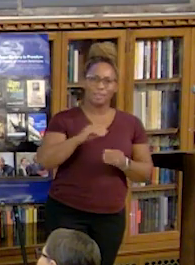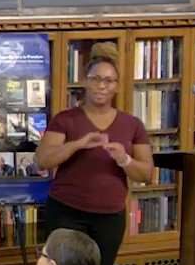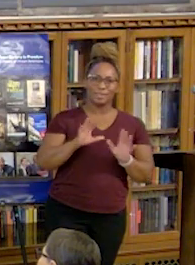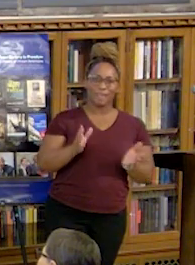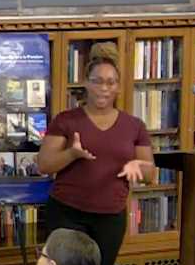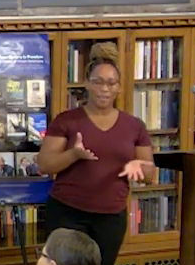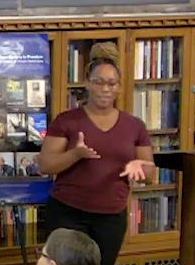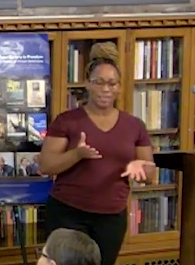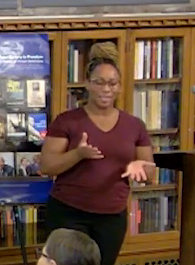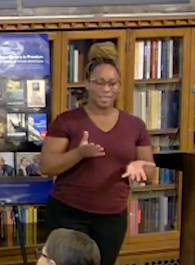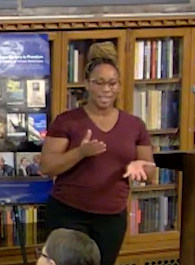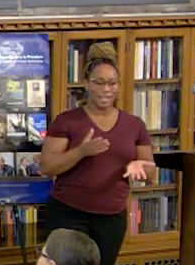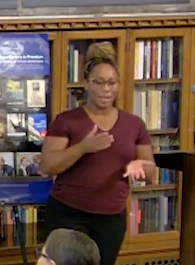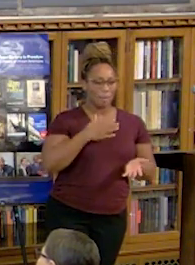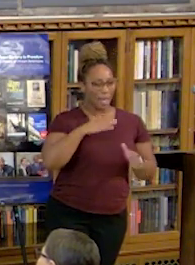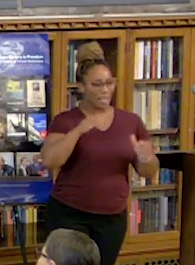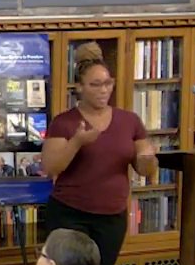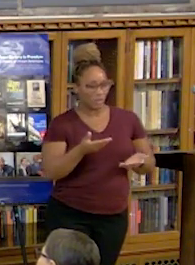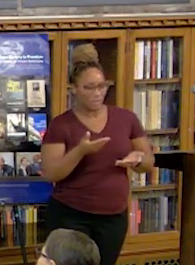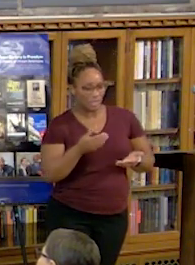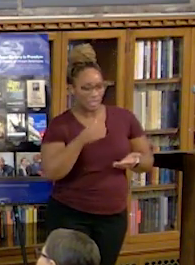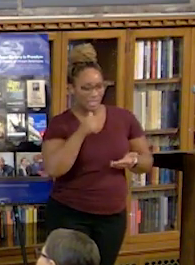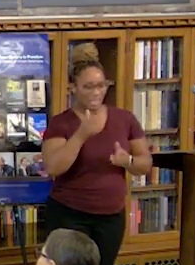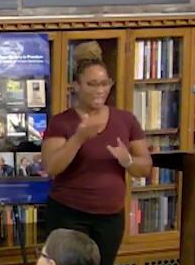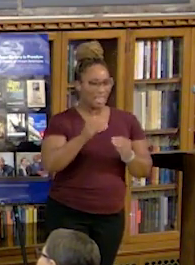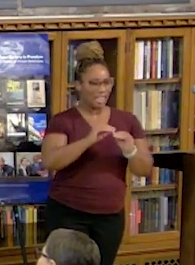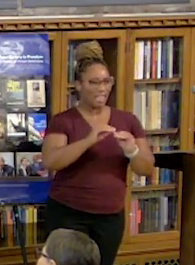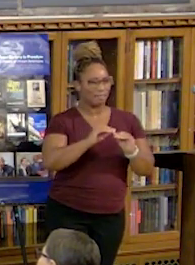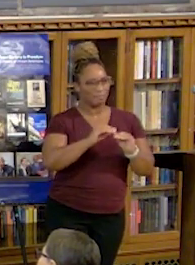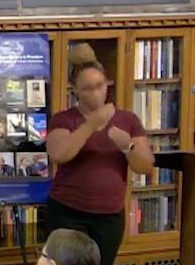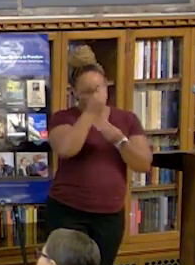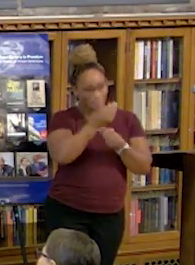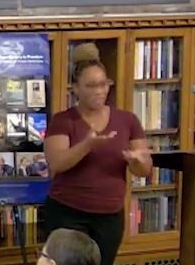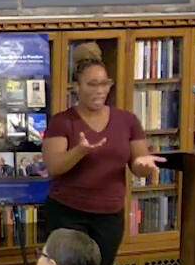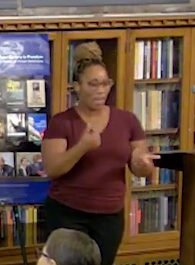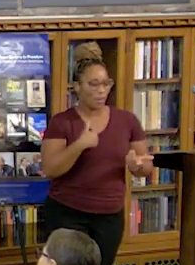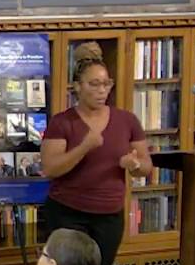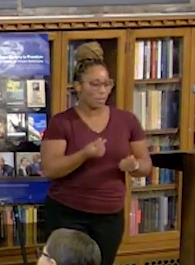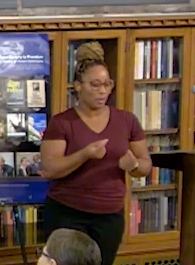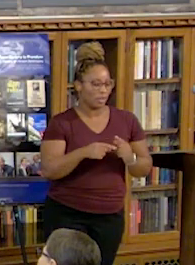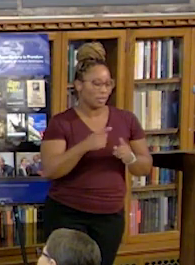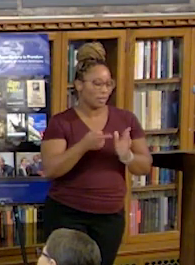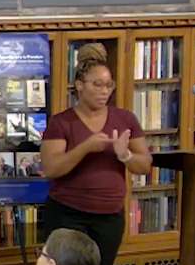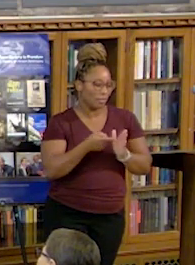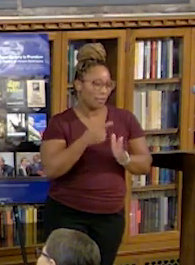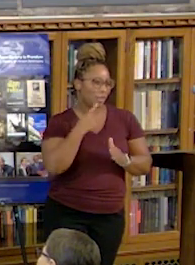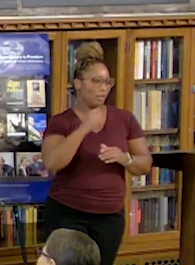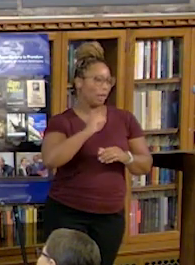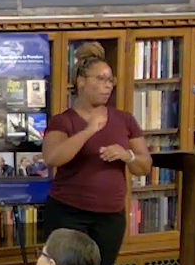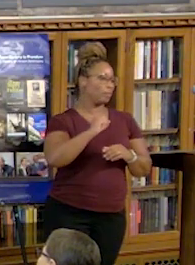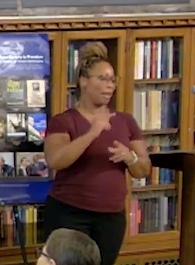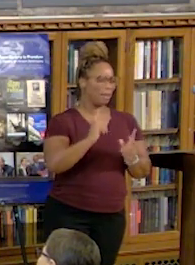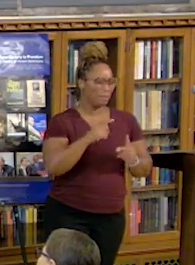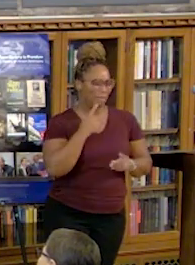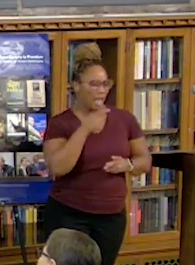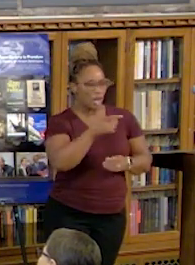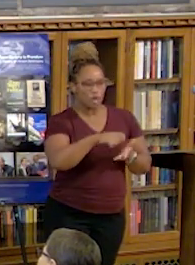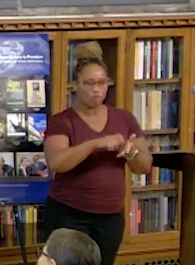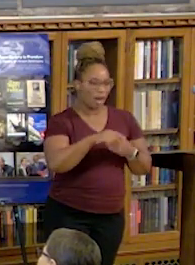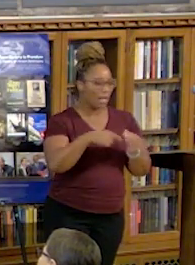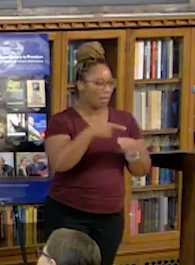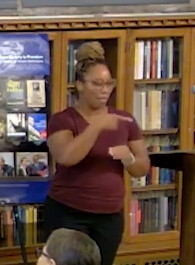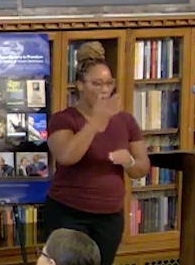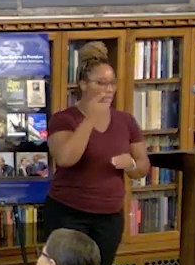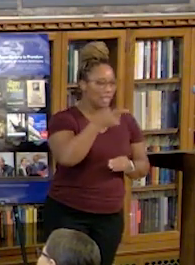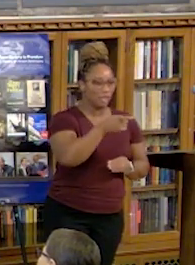Obviously maybe my introduction didn't didn't convey what I doing but so you can sometimes get pushed back where people may say you're writing about